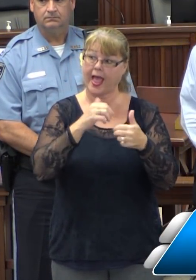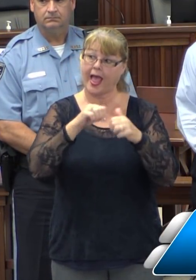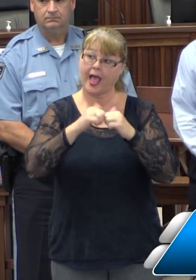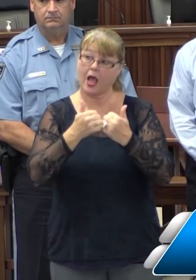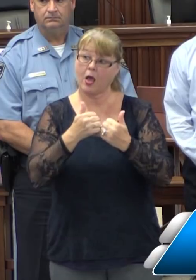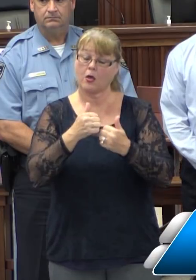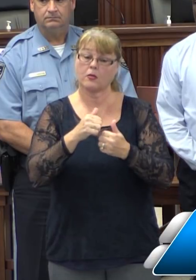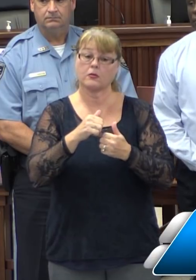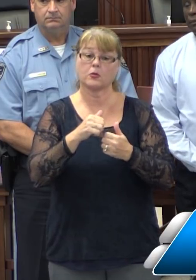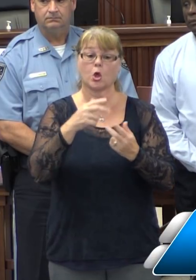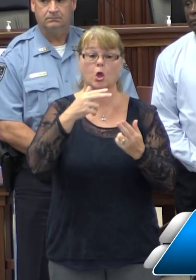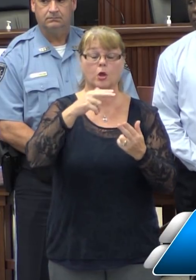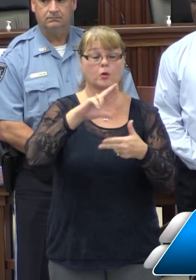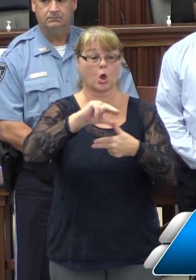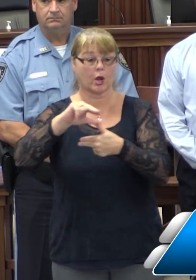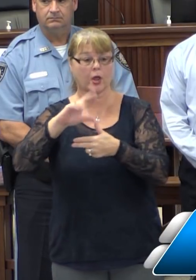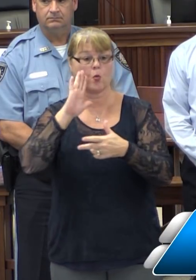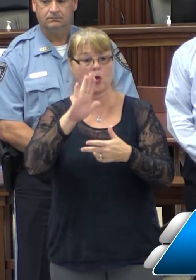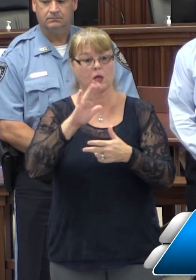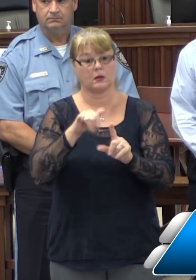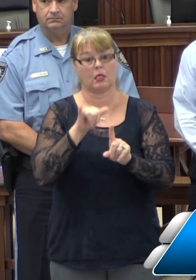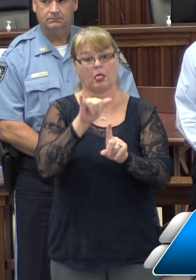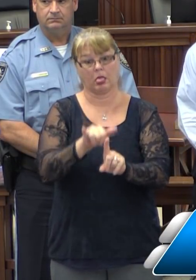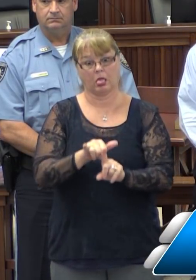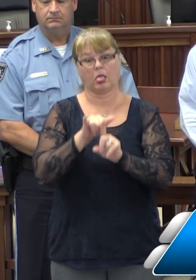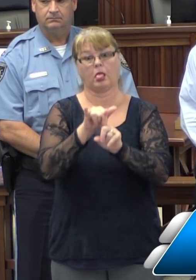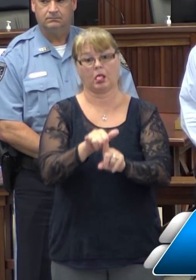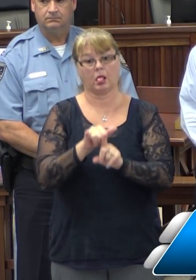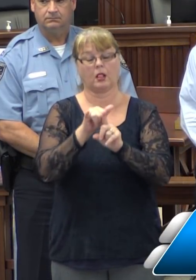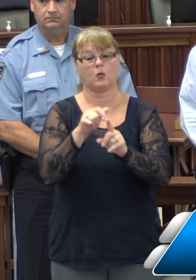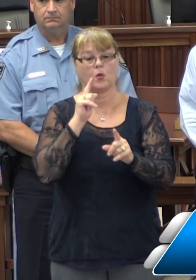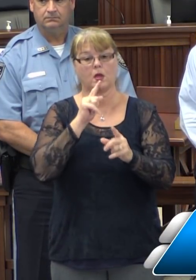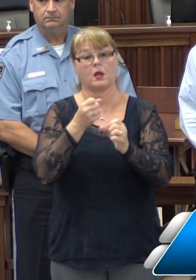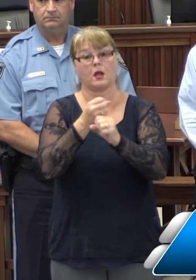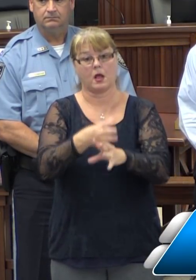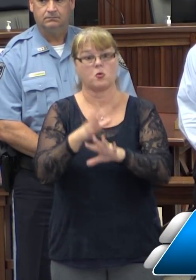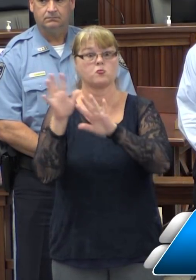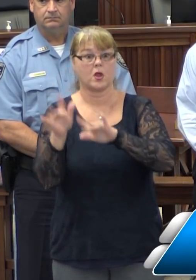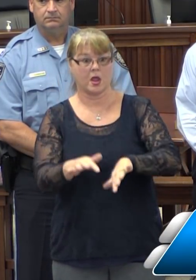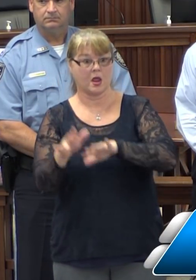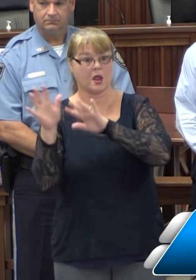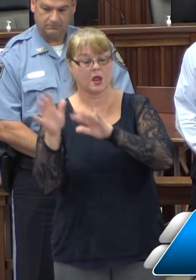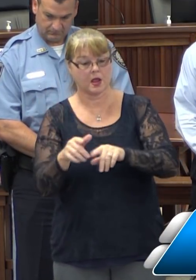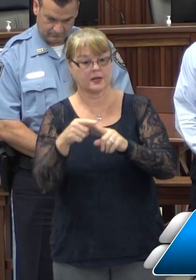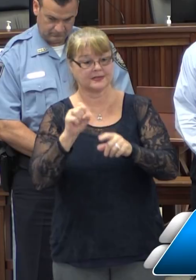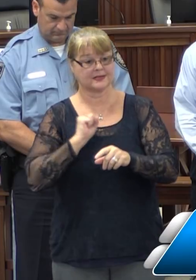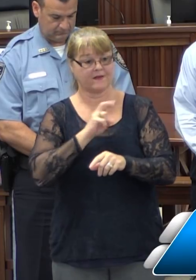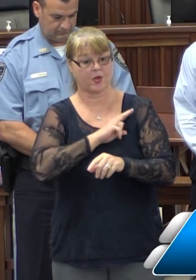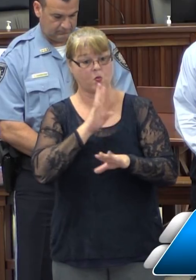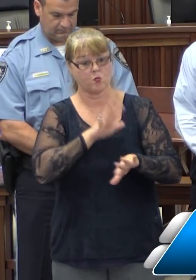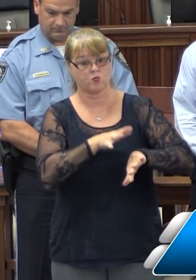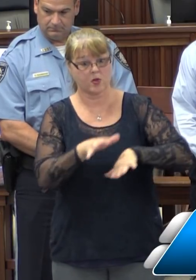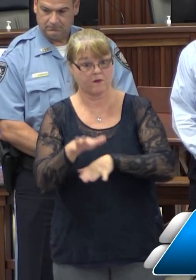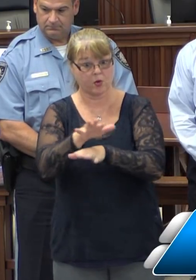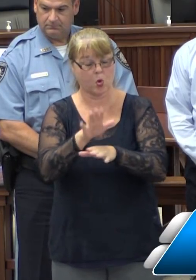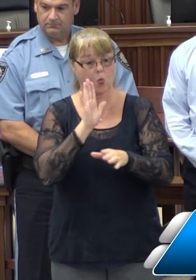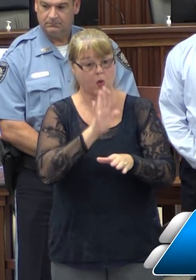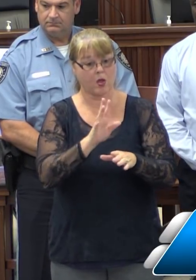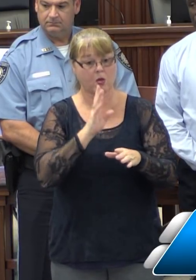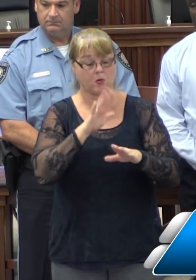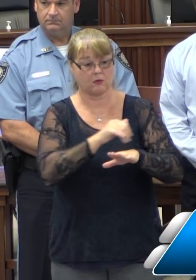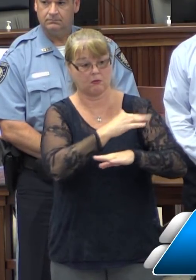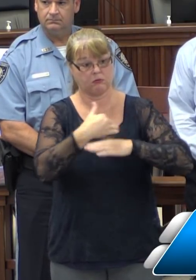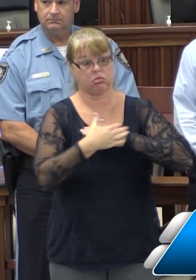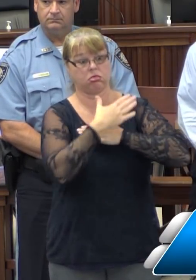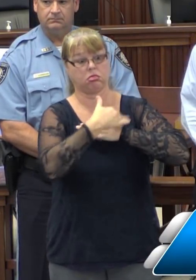may stall as a rainmaker. Right. Us being at the mouth of the Savannah River Basin, won't a lot of that inland rain wash our